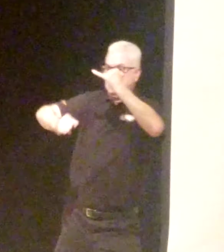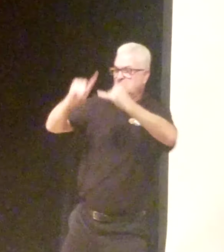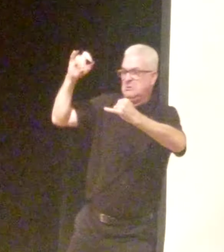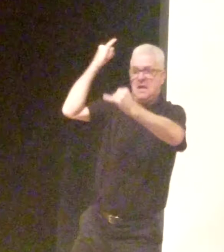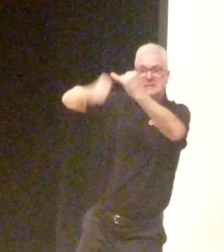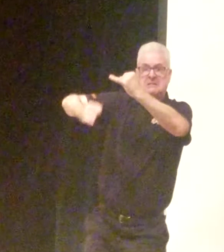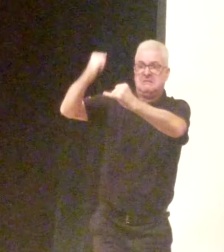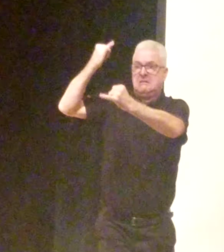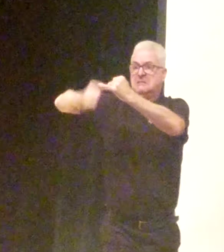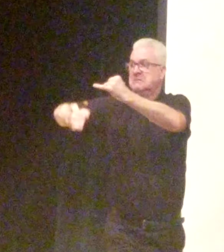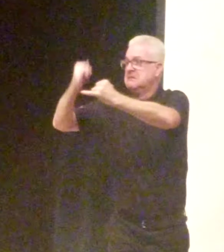Last question?